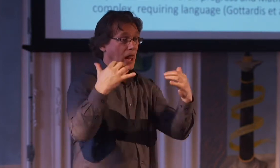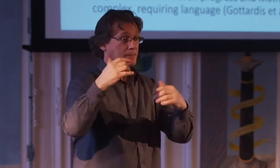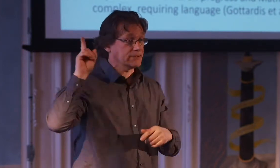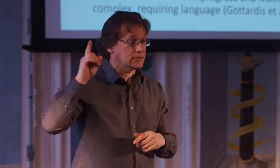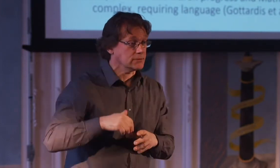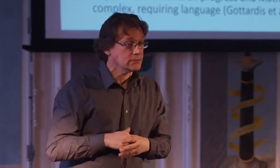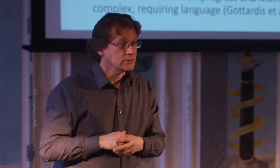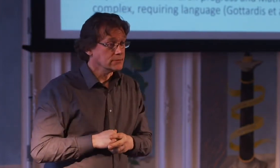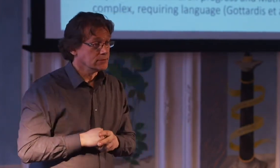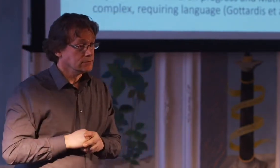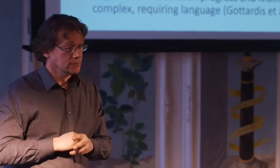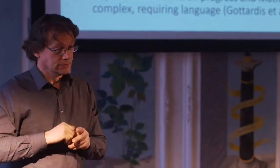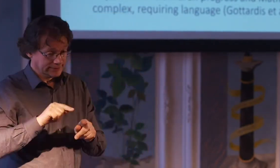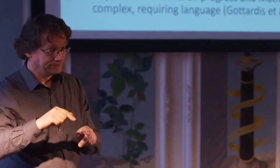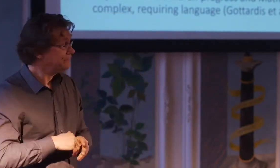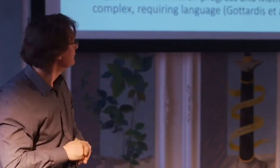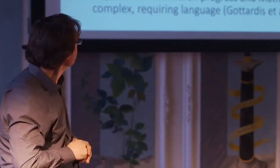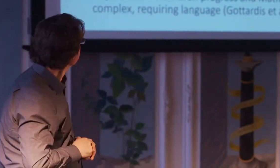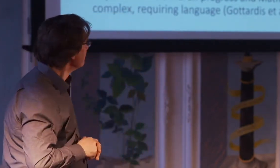very close to where the Scottish Parliament is now.